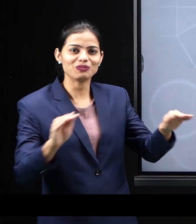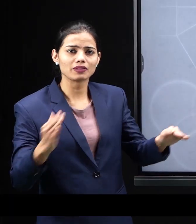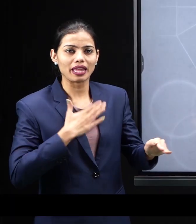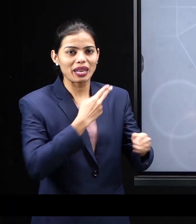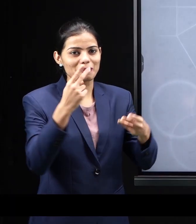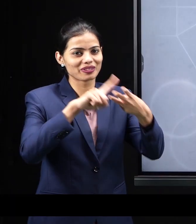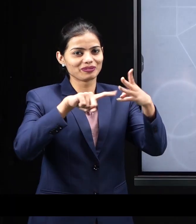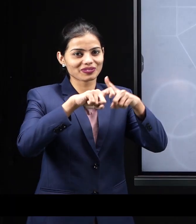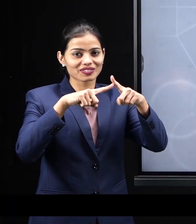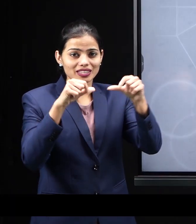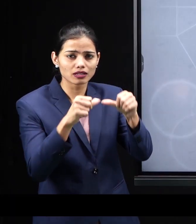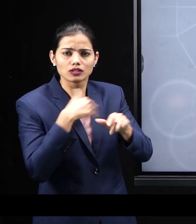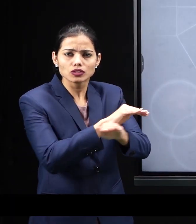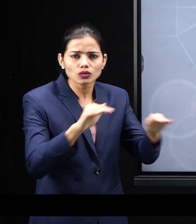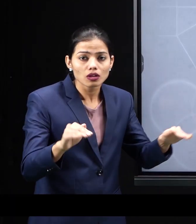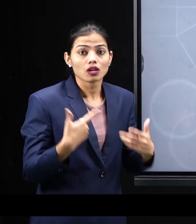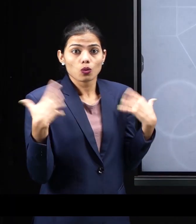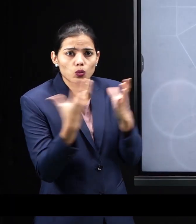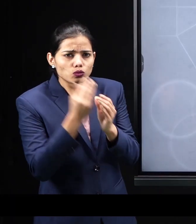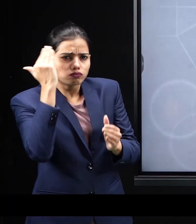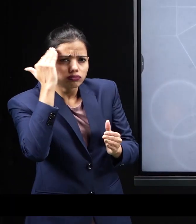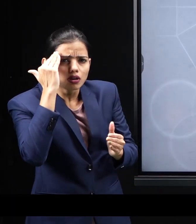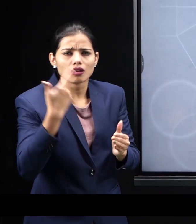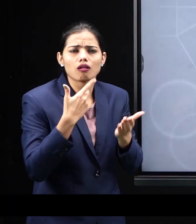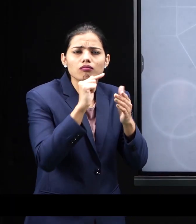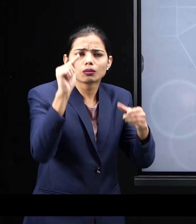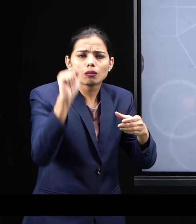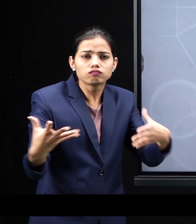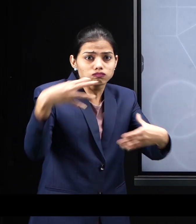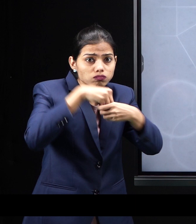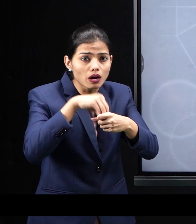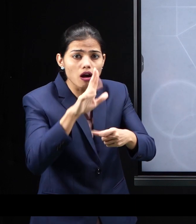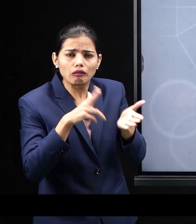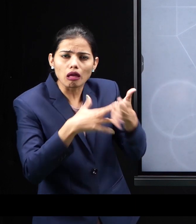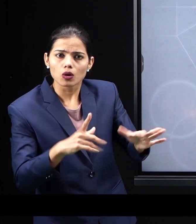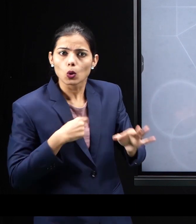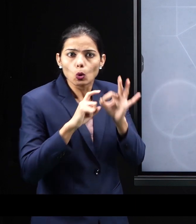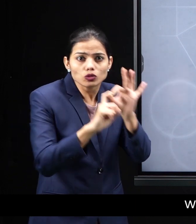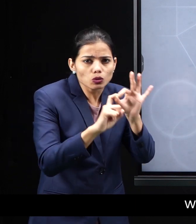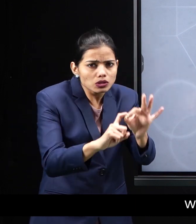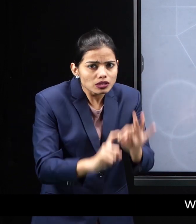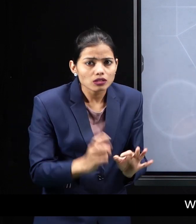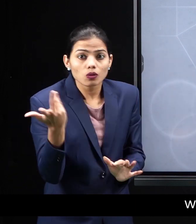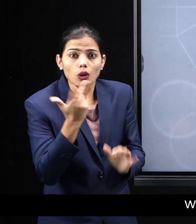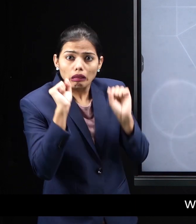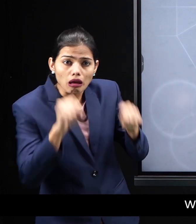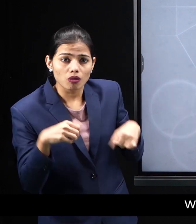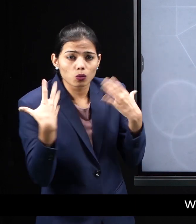students, I am Ekta. Children, we know sets. The natural question is, what can we do with